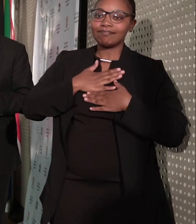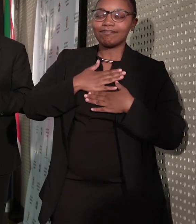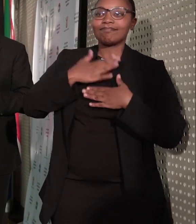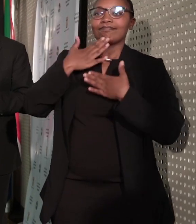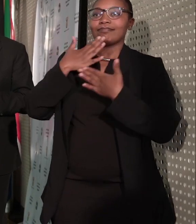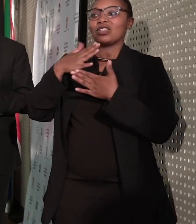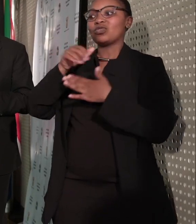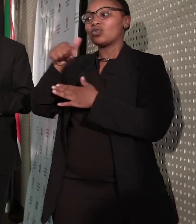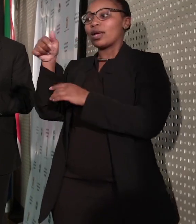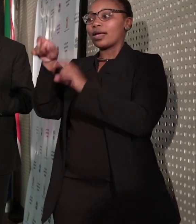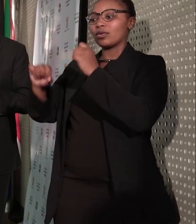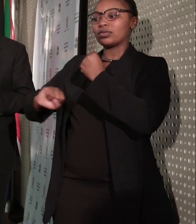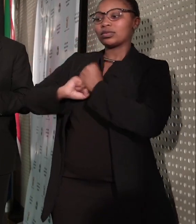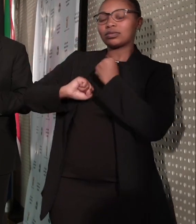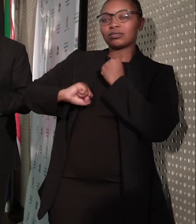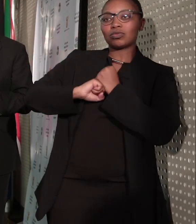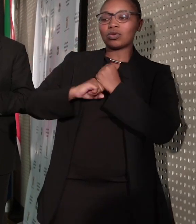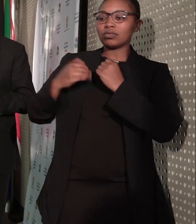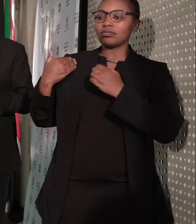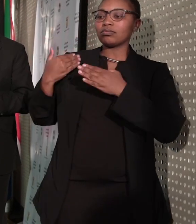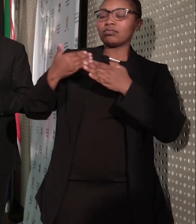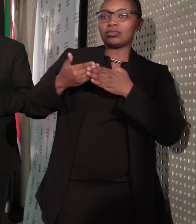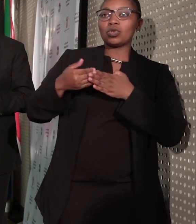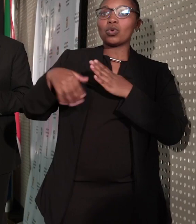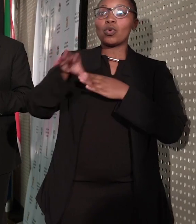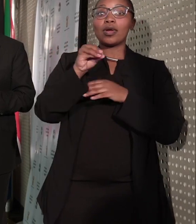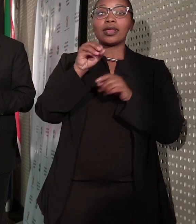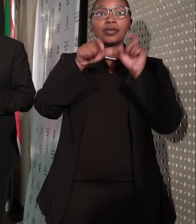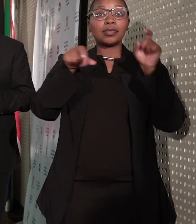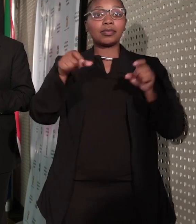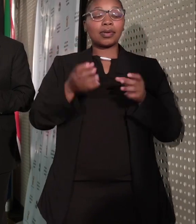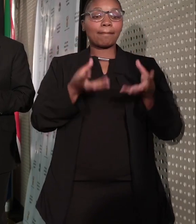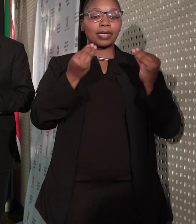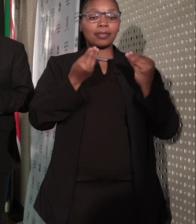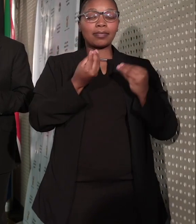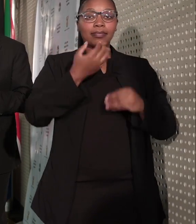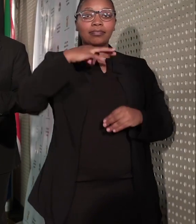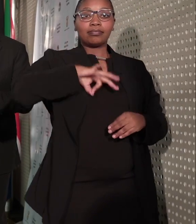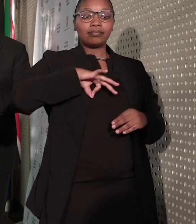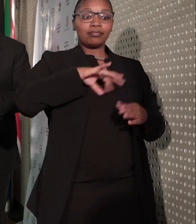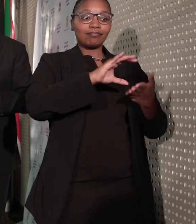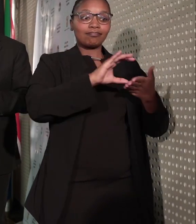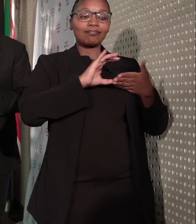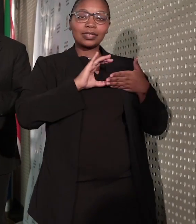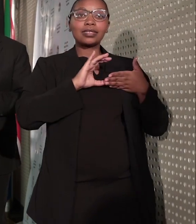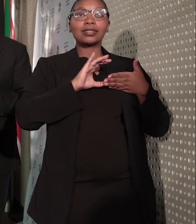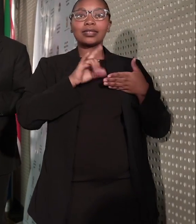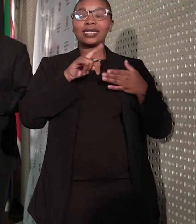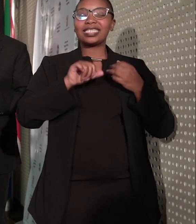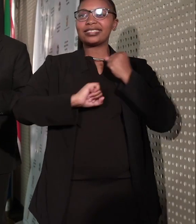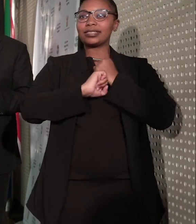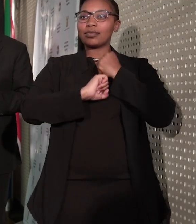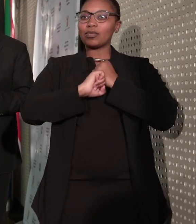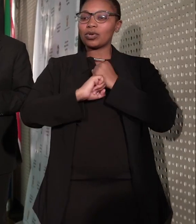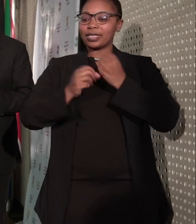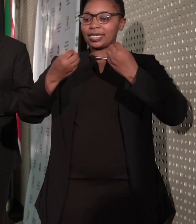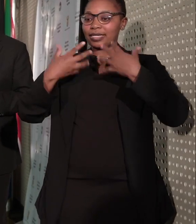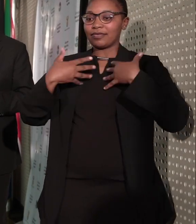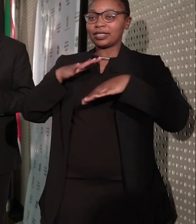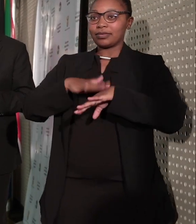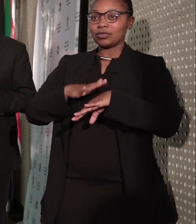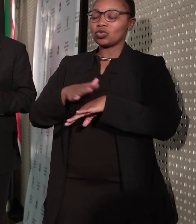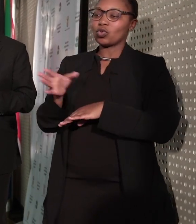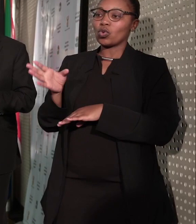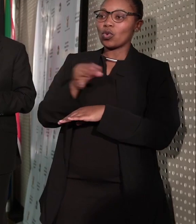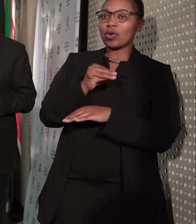time to all recipients. Our gratitude for the support they provided during this time to all recipients